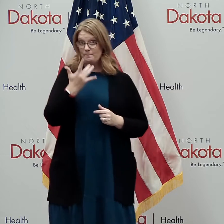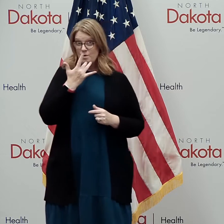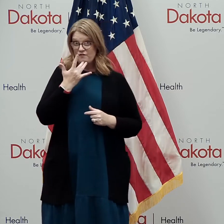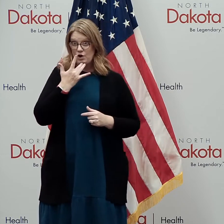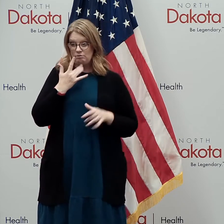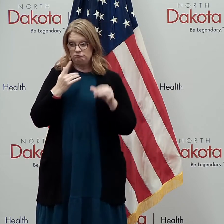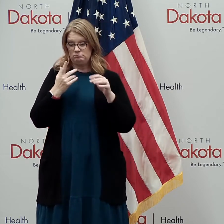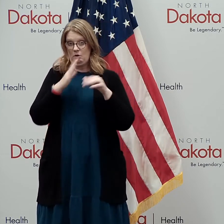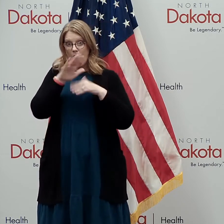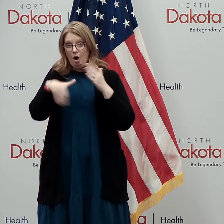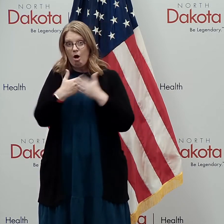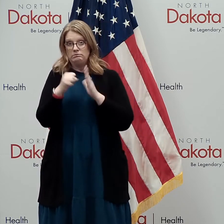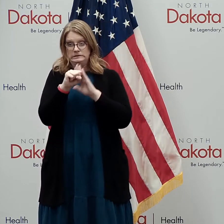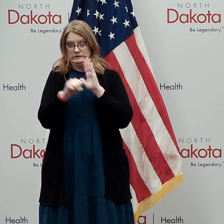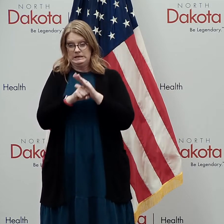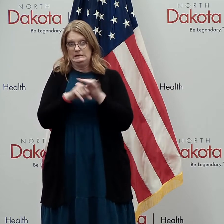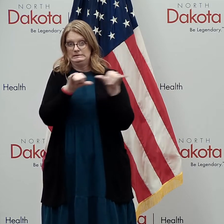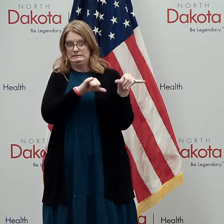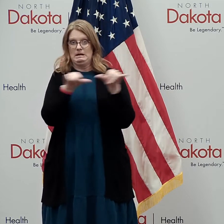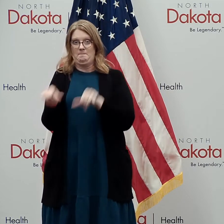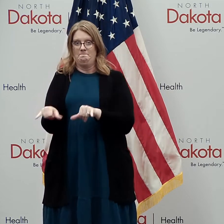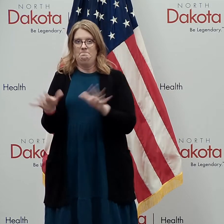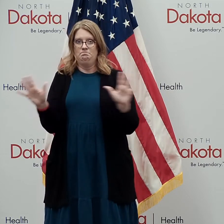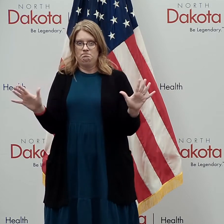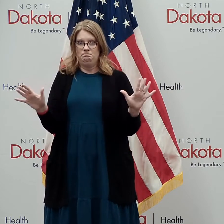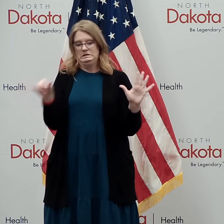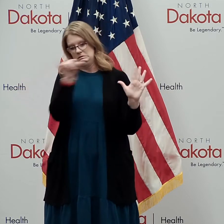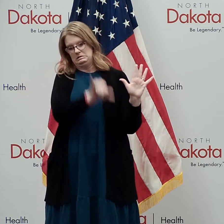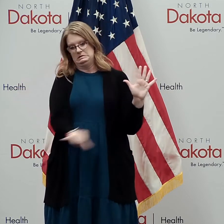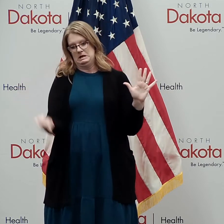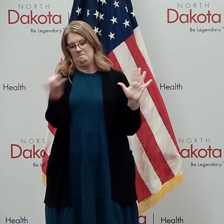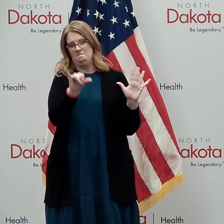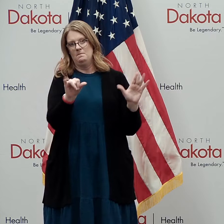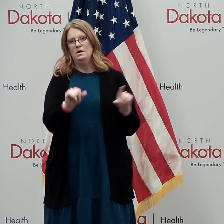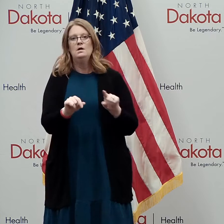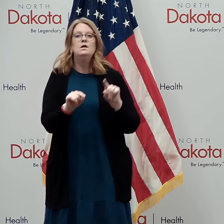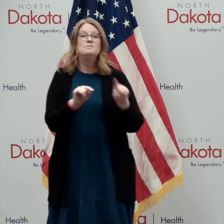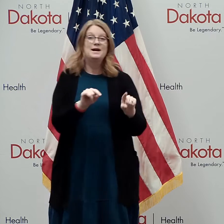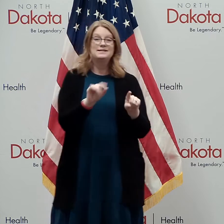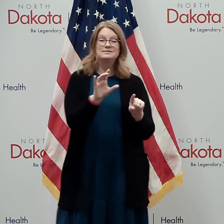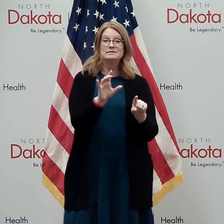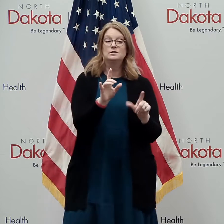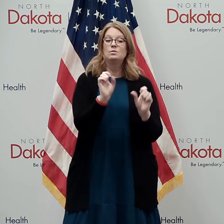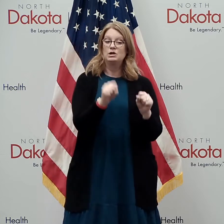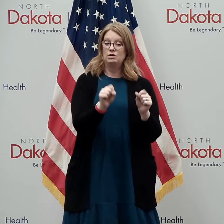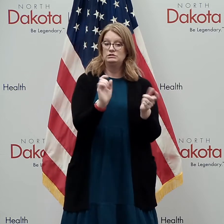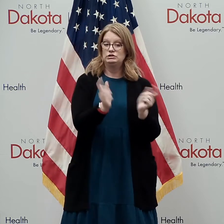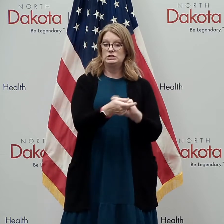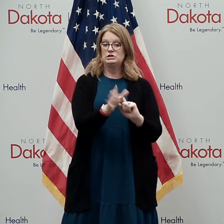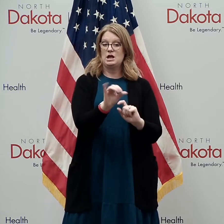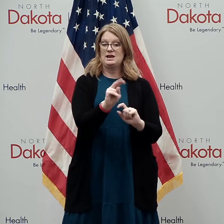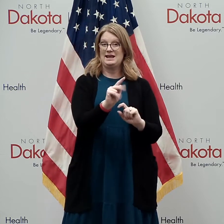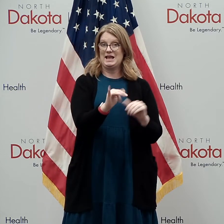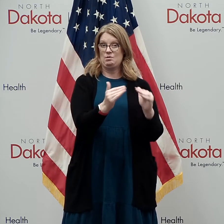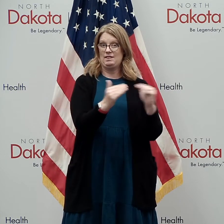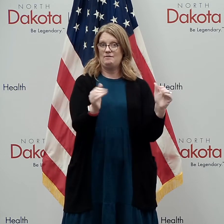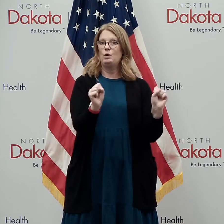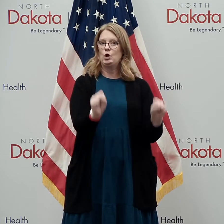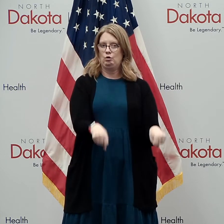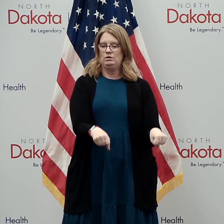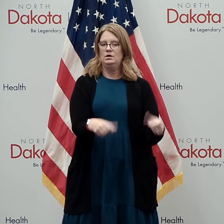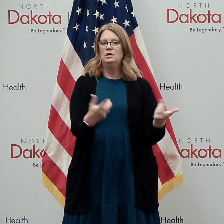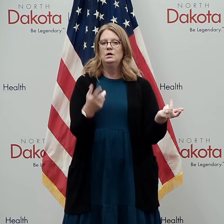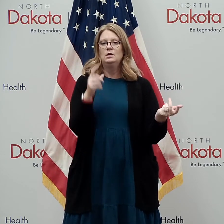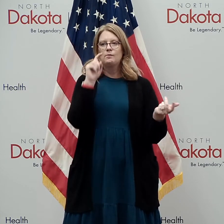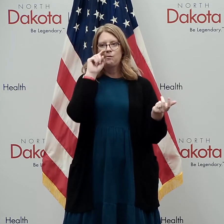same time throughout we've said if need be we would we would make the changes on a county level. And I think, again, when you see